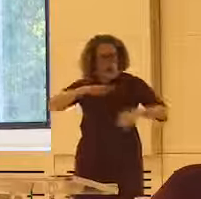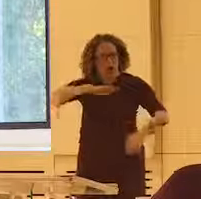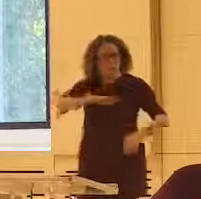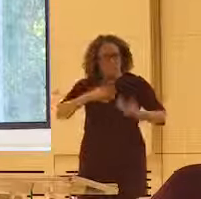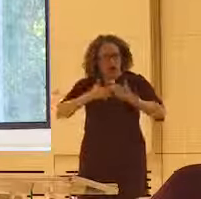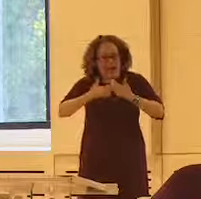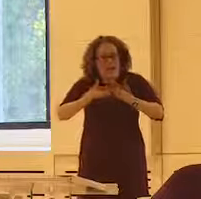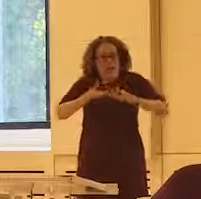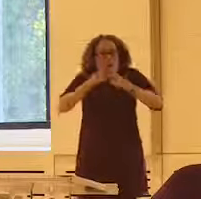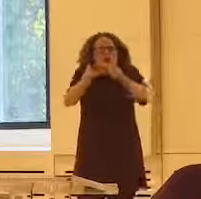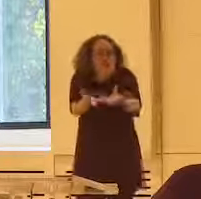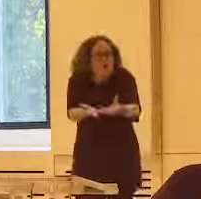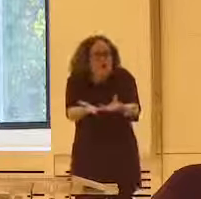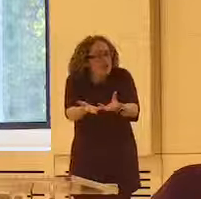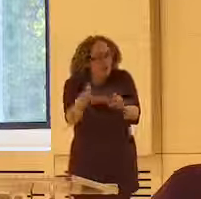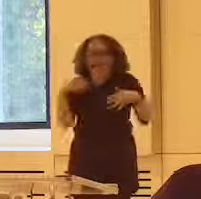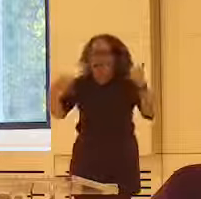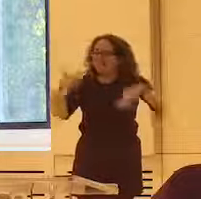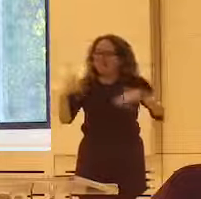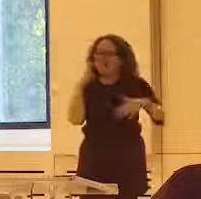words that are being used. I feel low, but how do